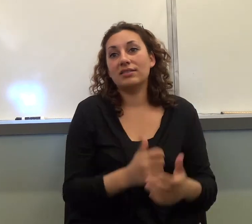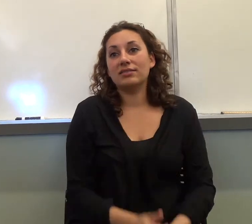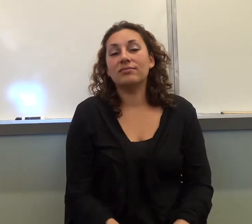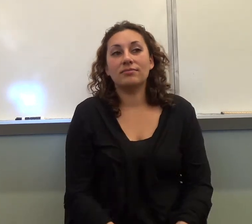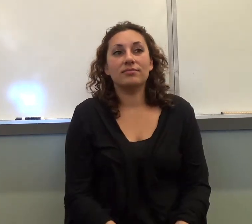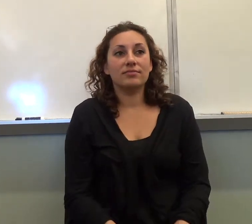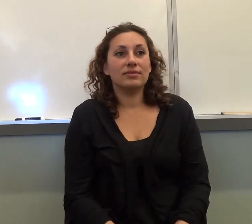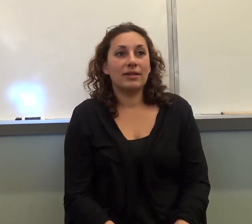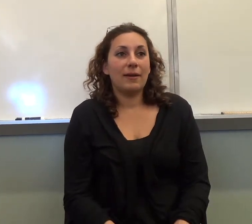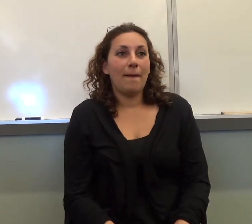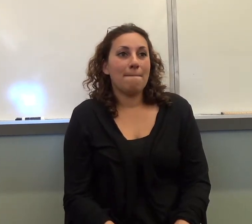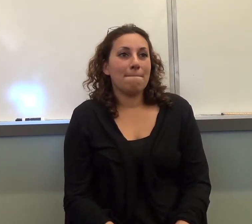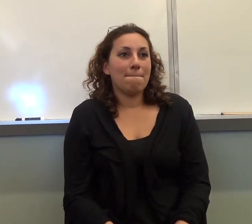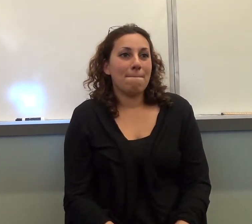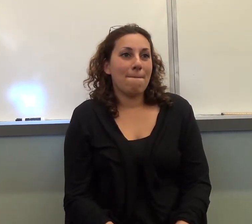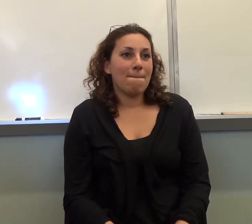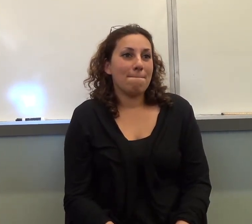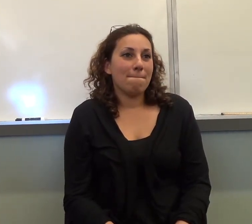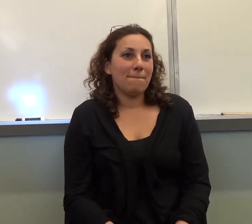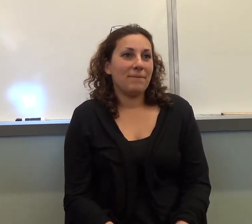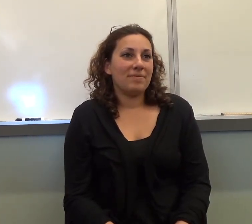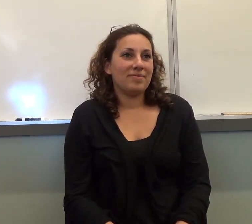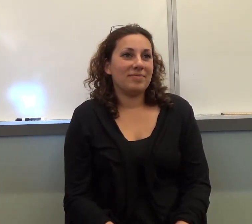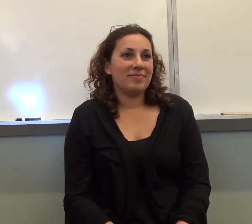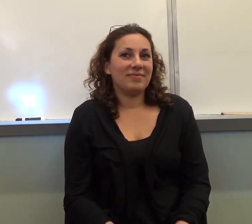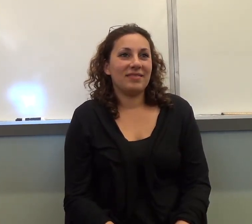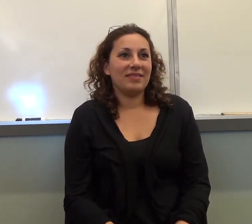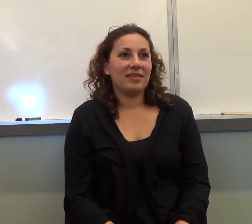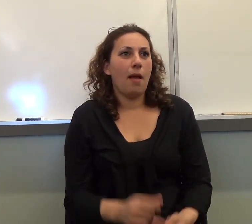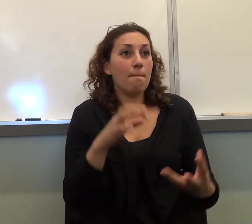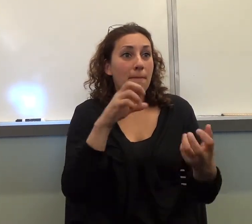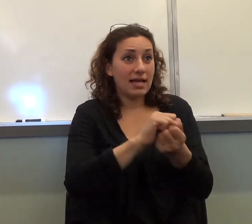All right, let's do some fractions with it.